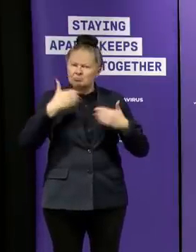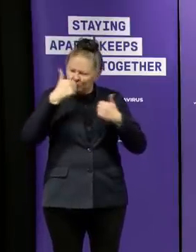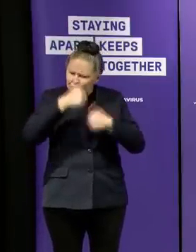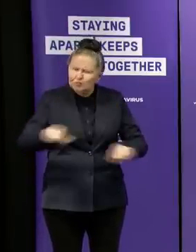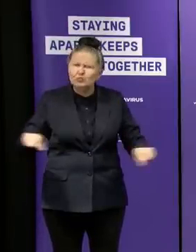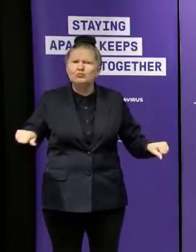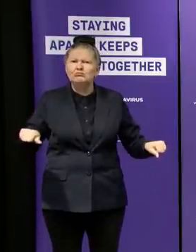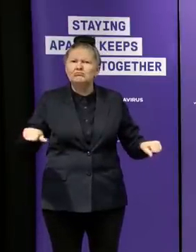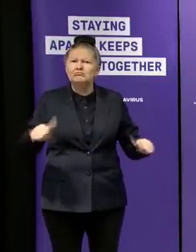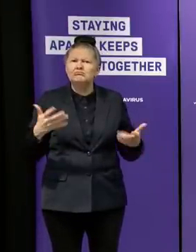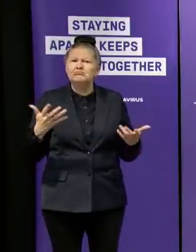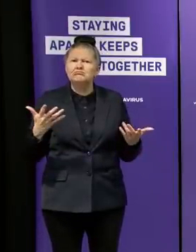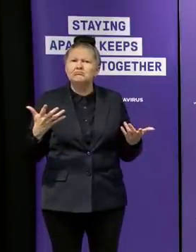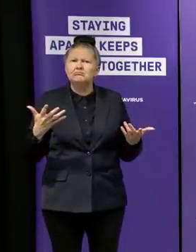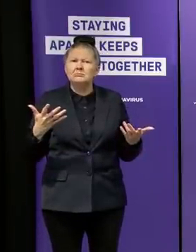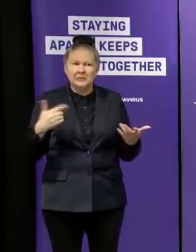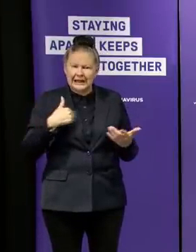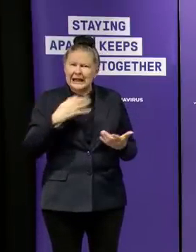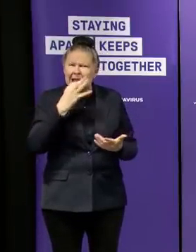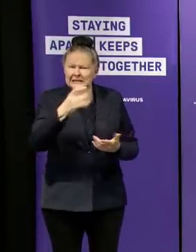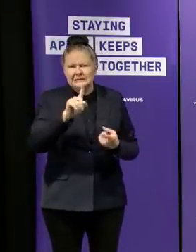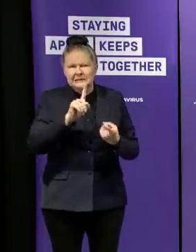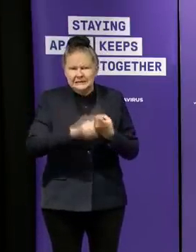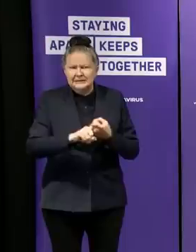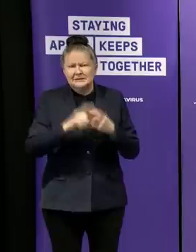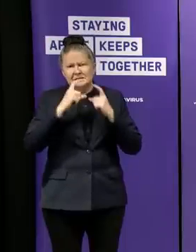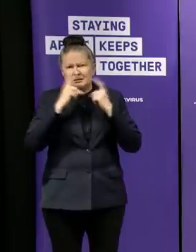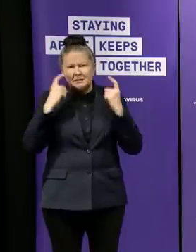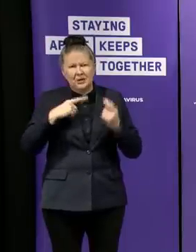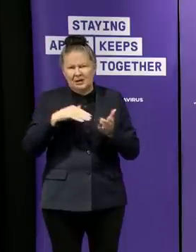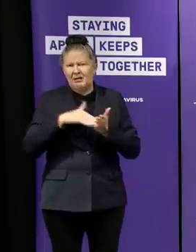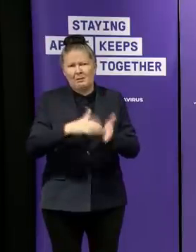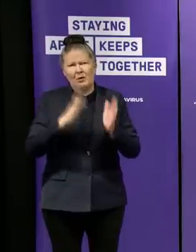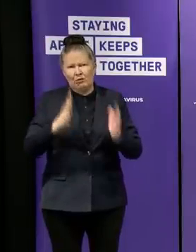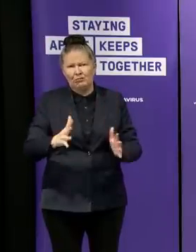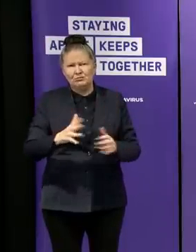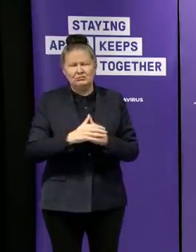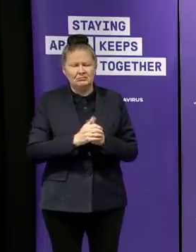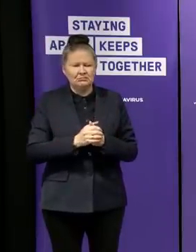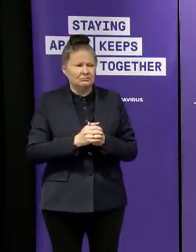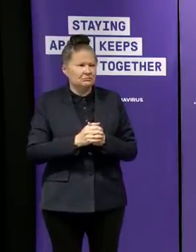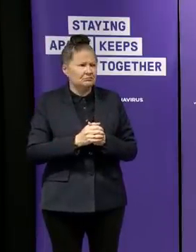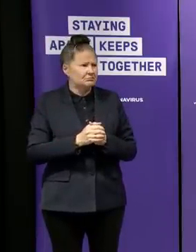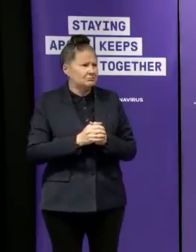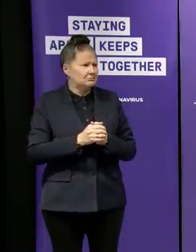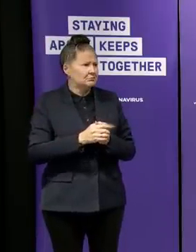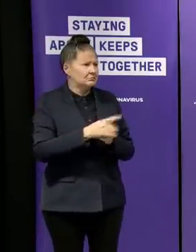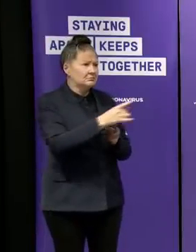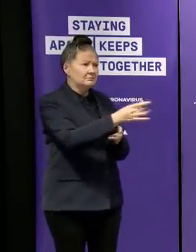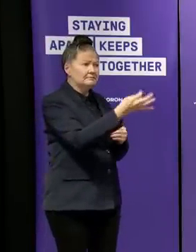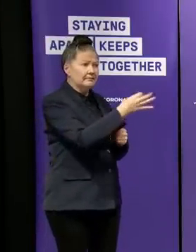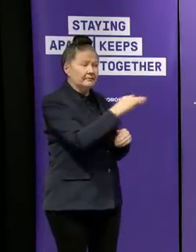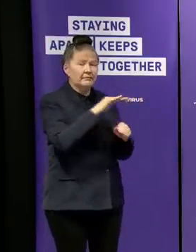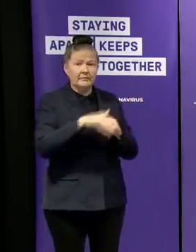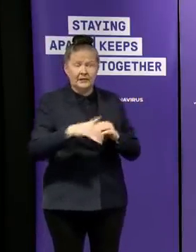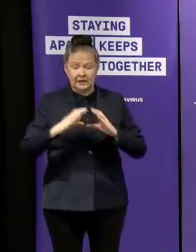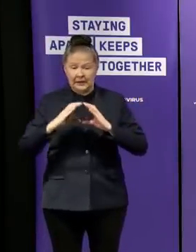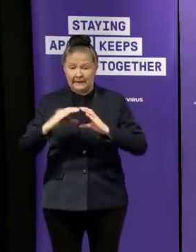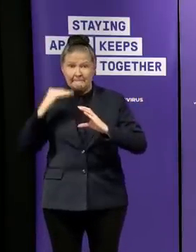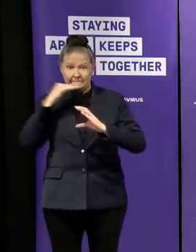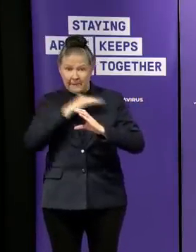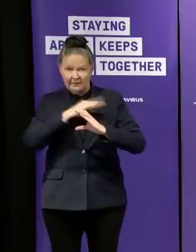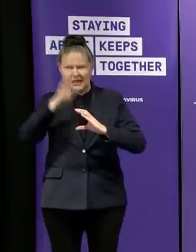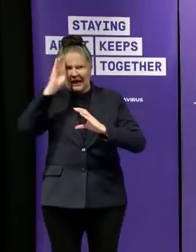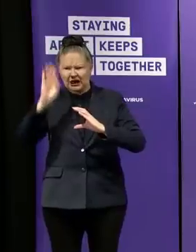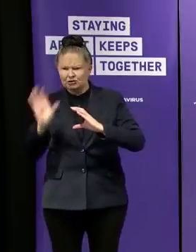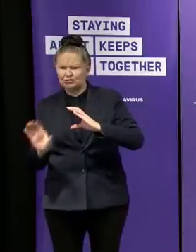encourage people to keep doing it, because it does play a big part. Premier, just on the border between the regions and Melbourne,